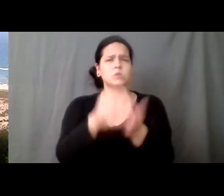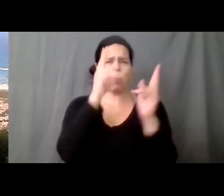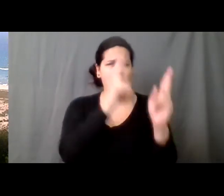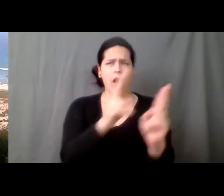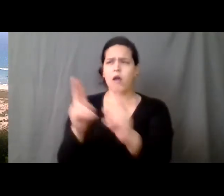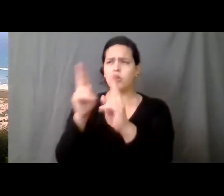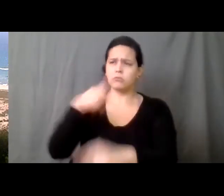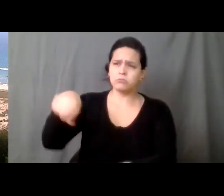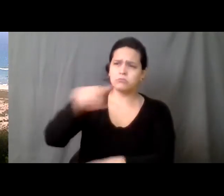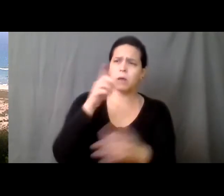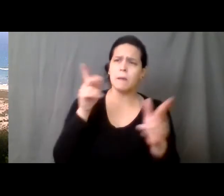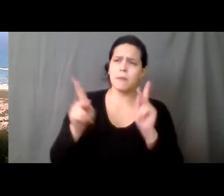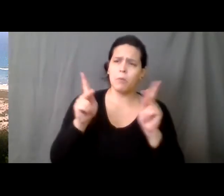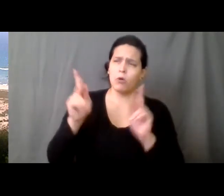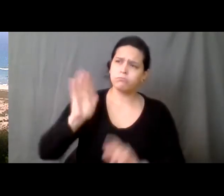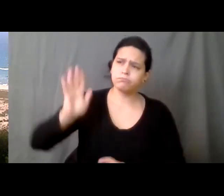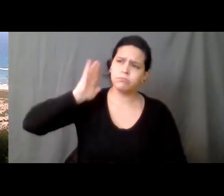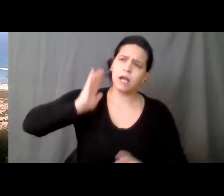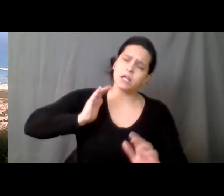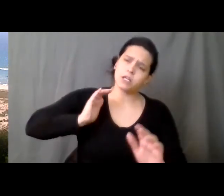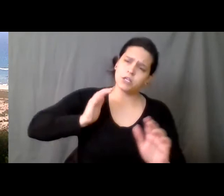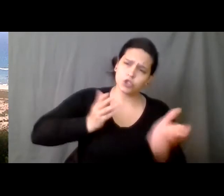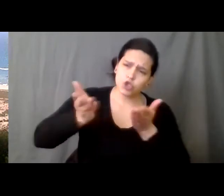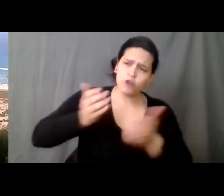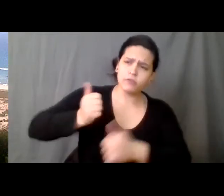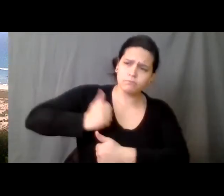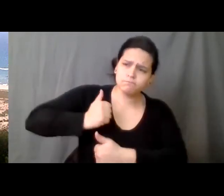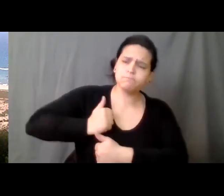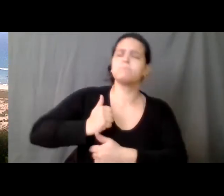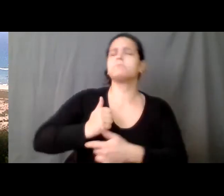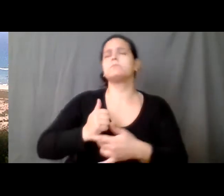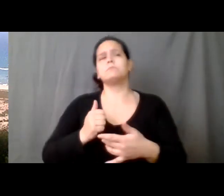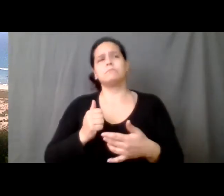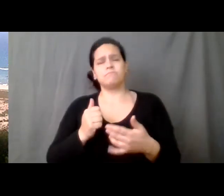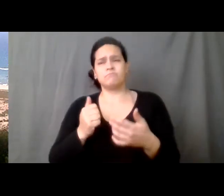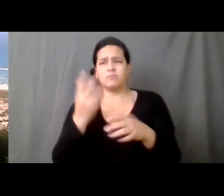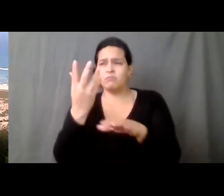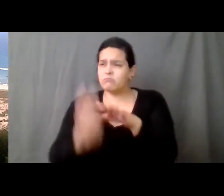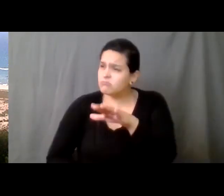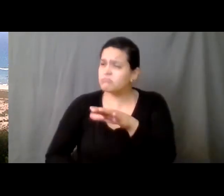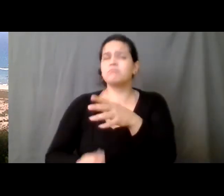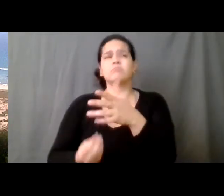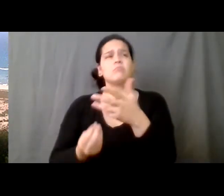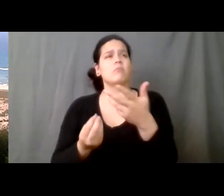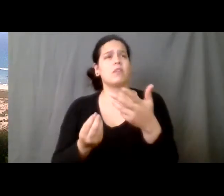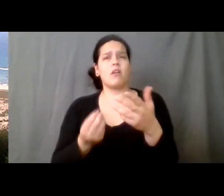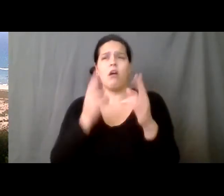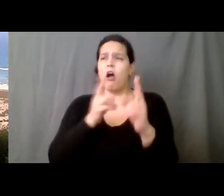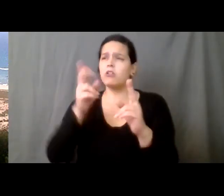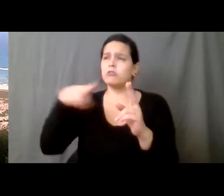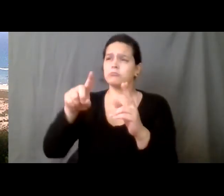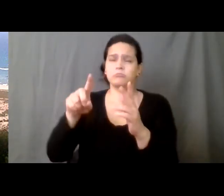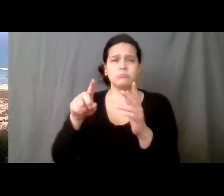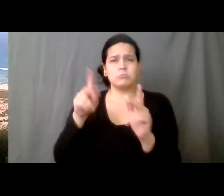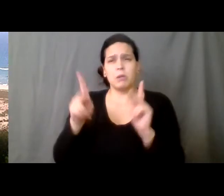who have served and given their lives, and also to honor those who are in harm's way on this, on any given day. And to, you know, we